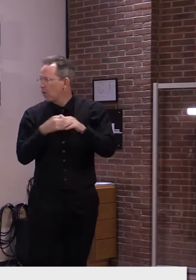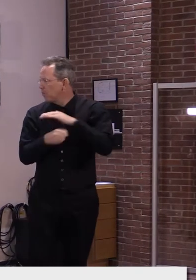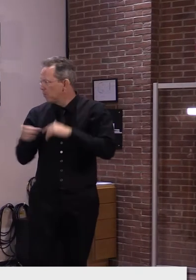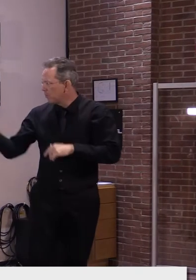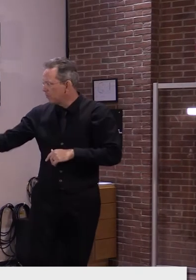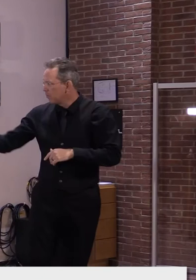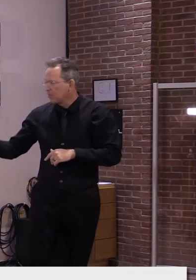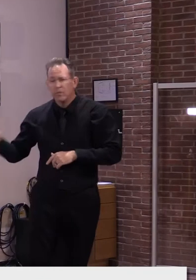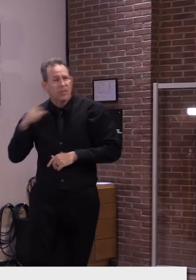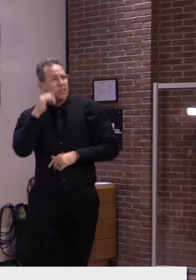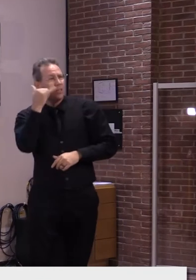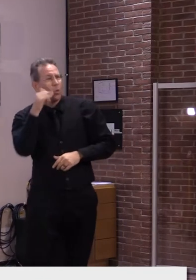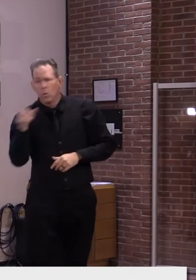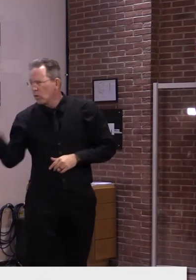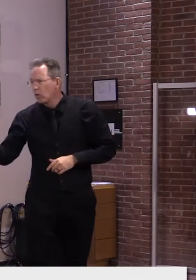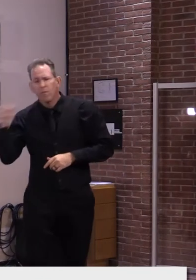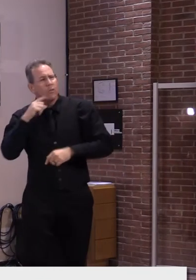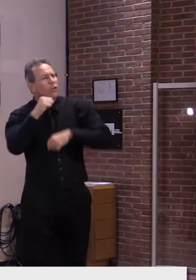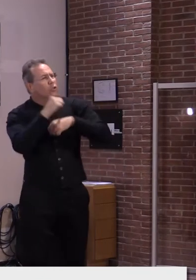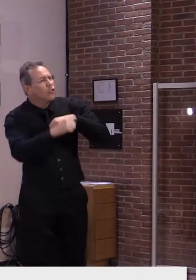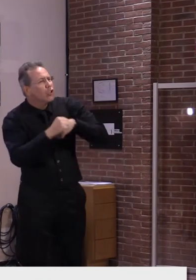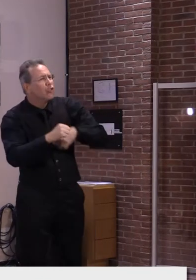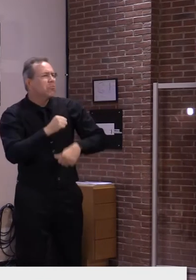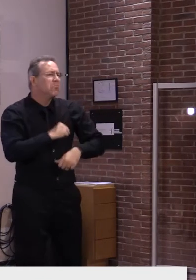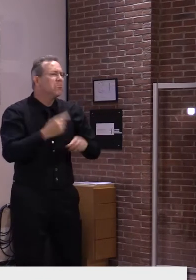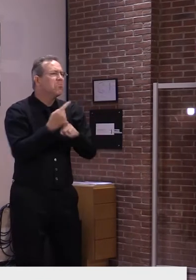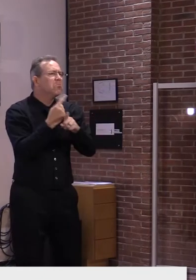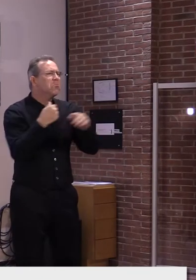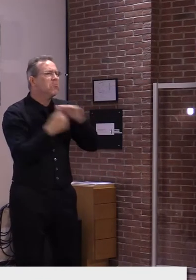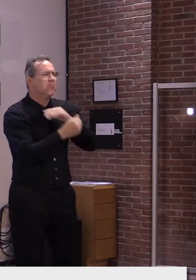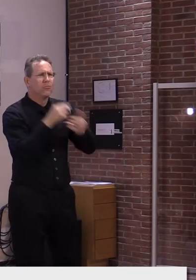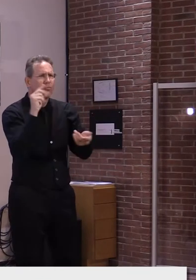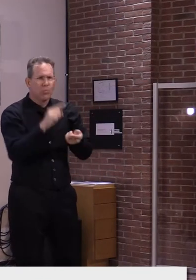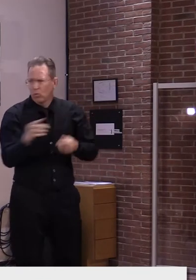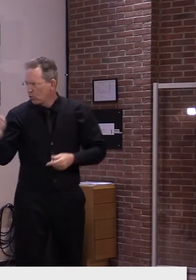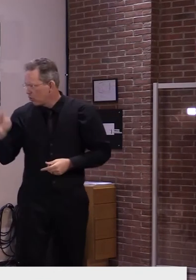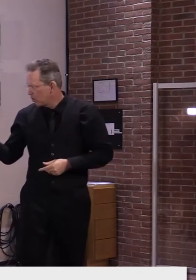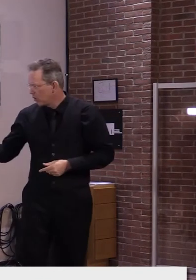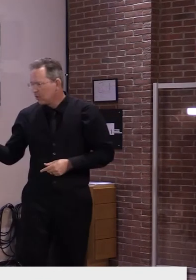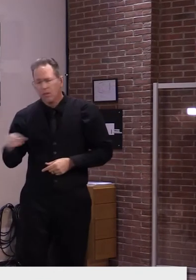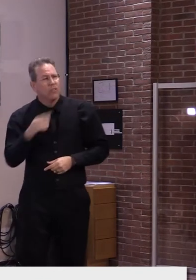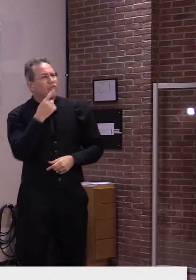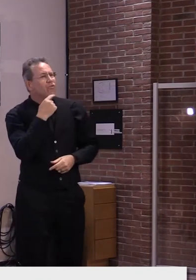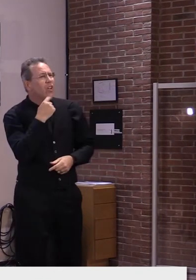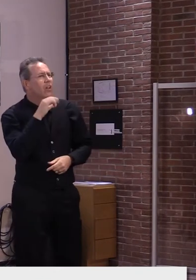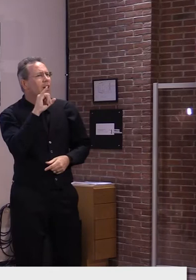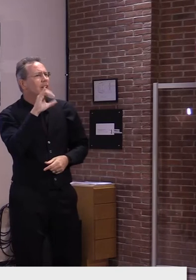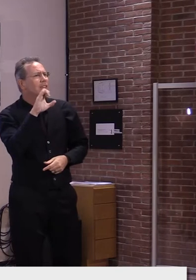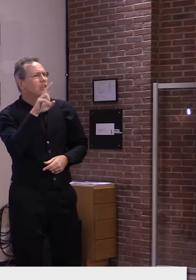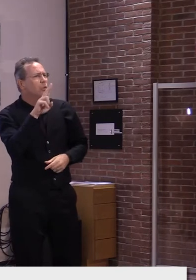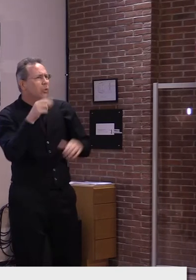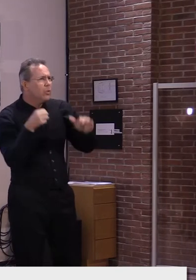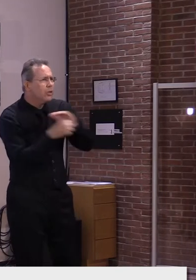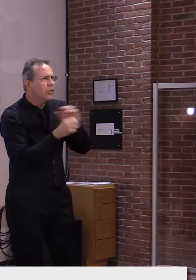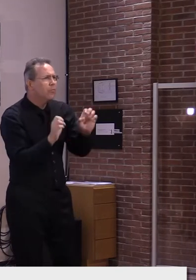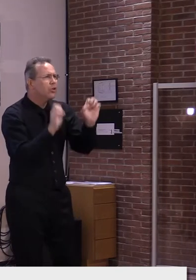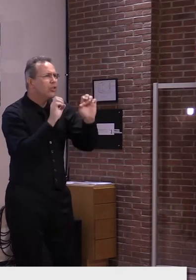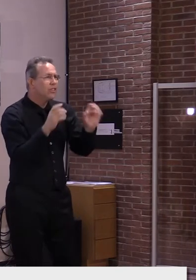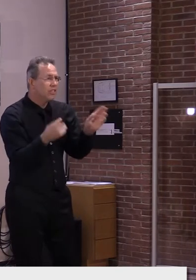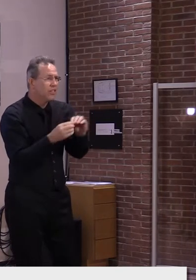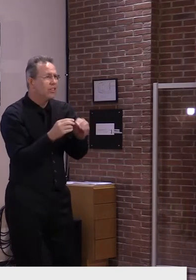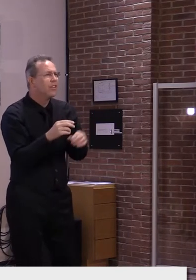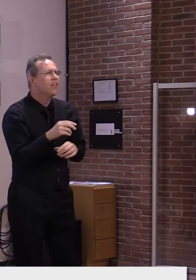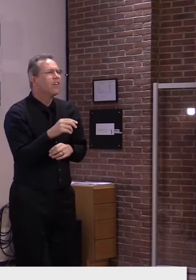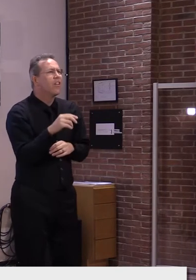rate continued to decline, down 19% over the last 7 days. And down 37% over the last